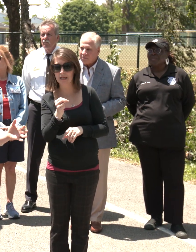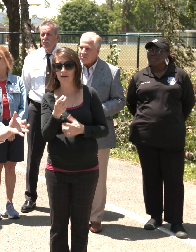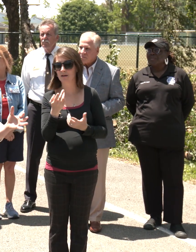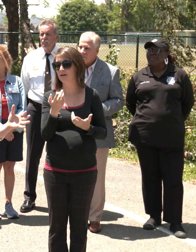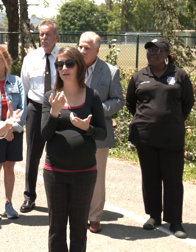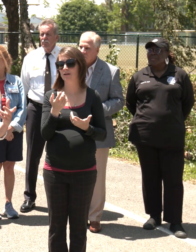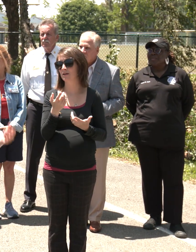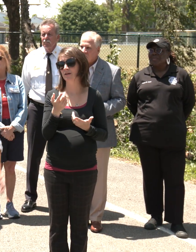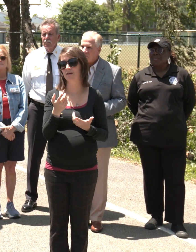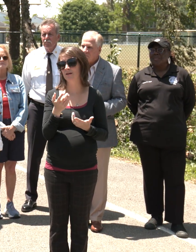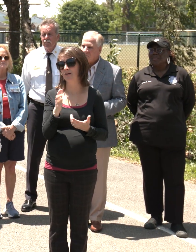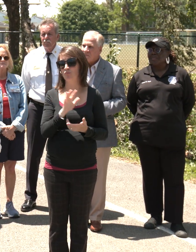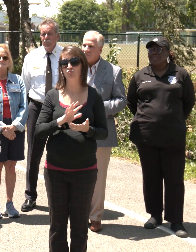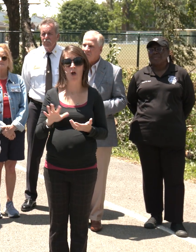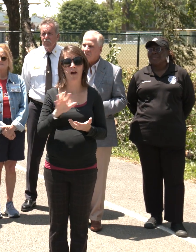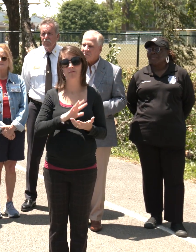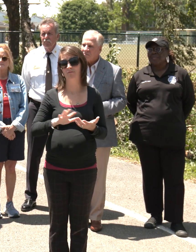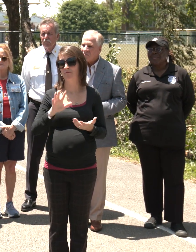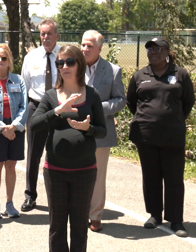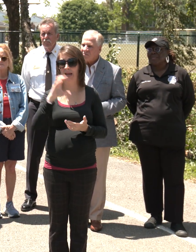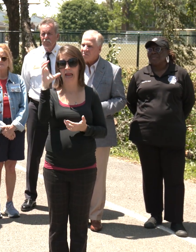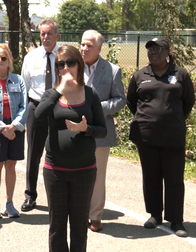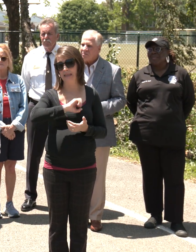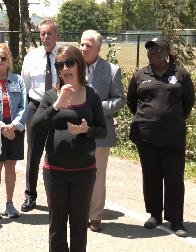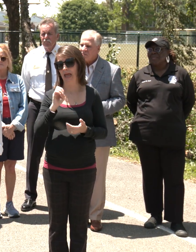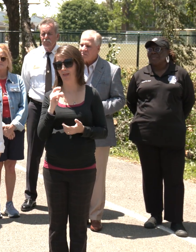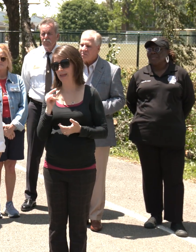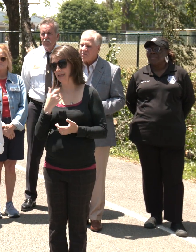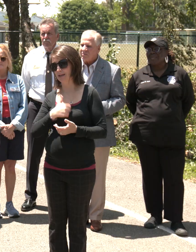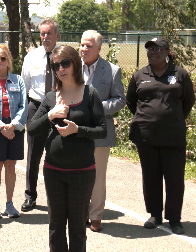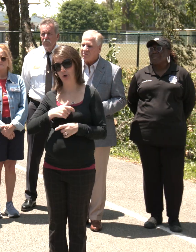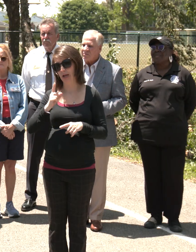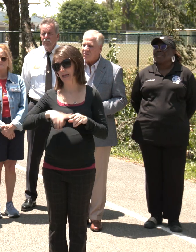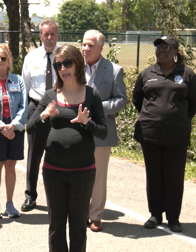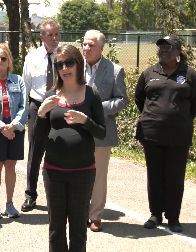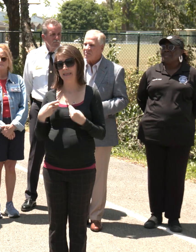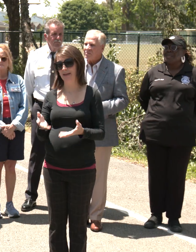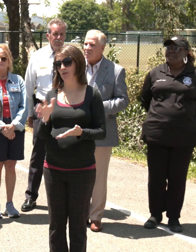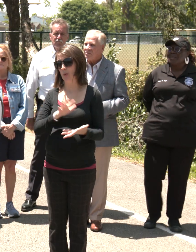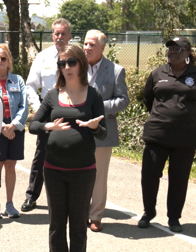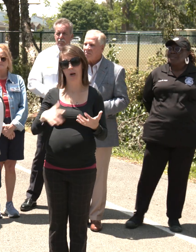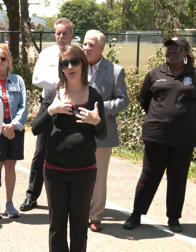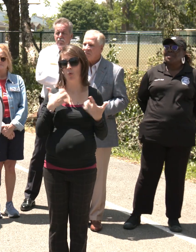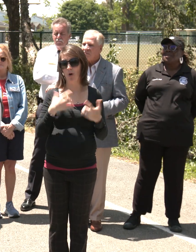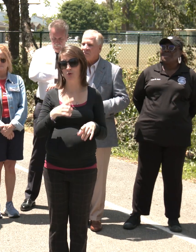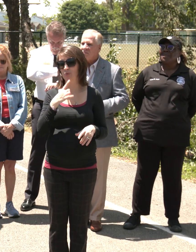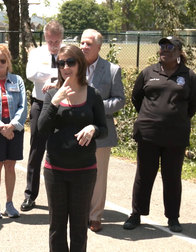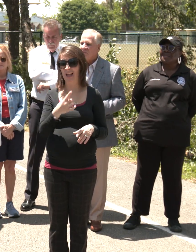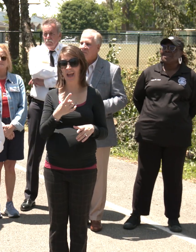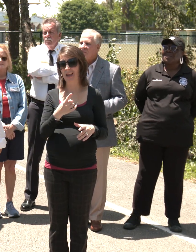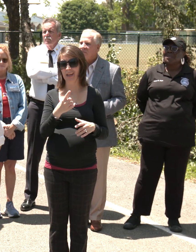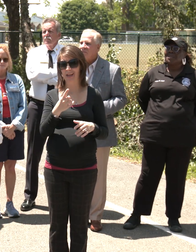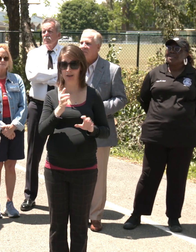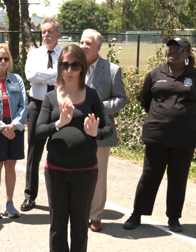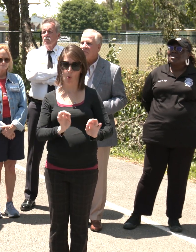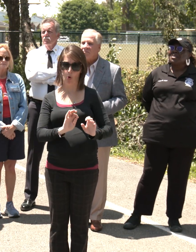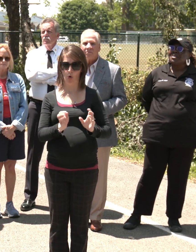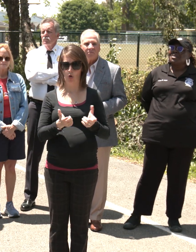name them all over. Elliot, I'm unfortunately unable to give you a ballpark number. I don't want to understate it, but it's truly been